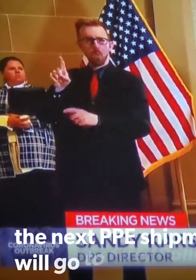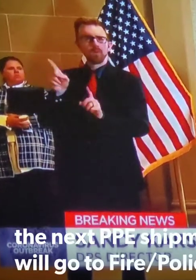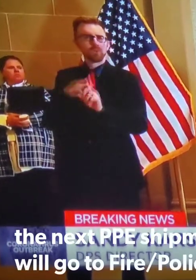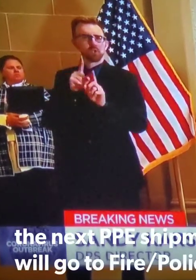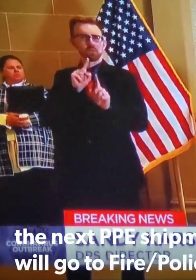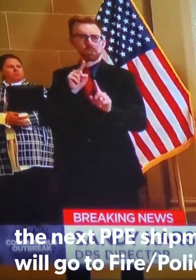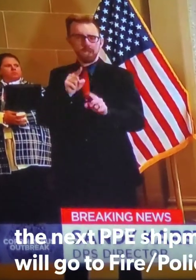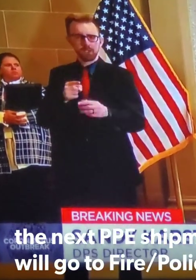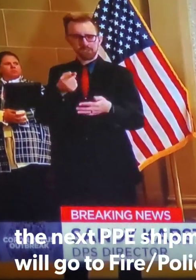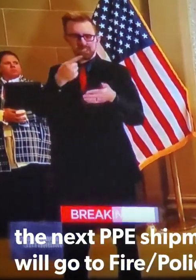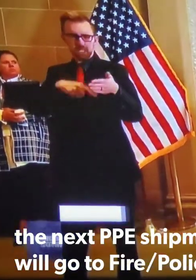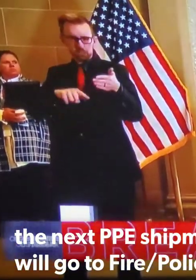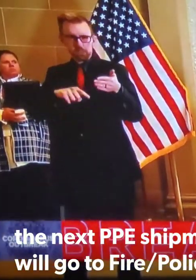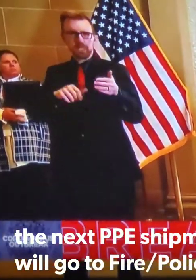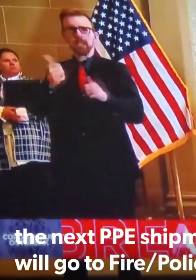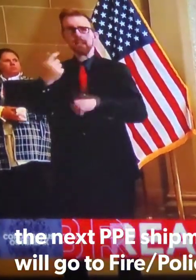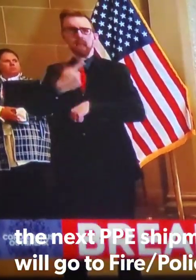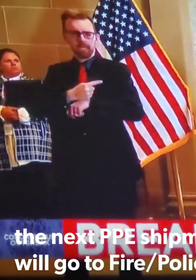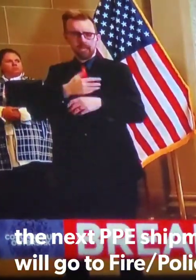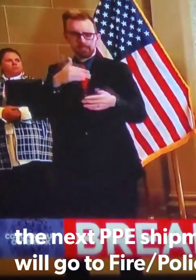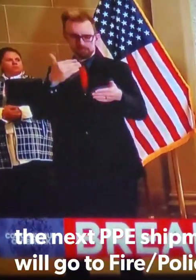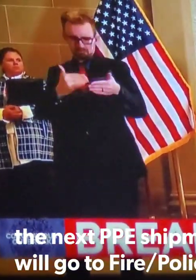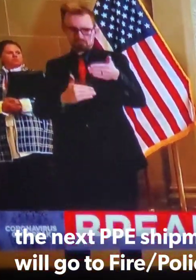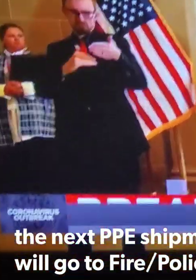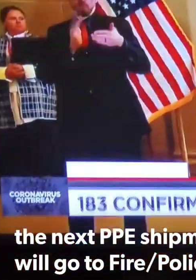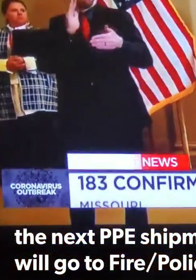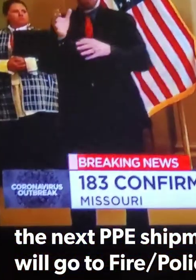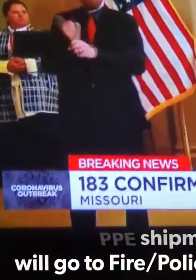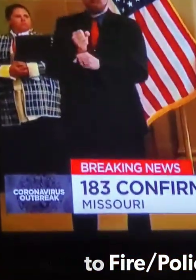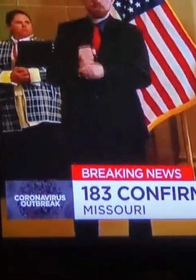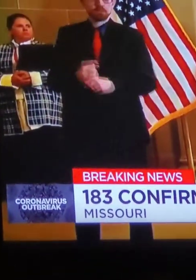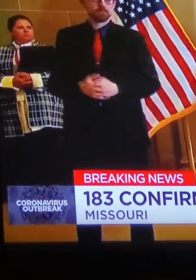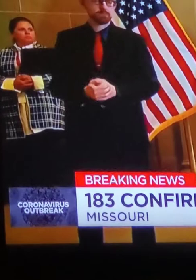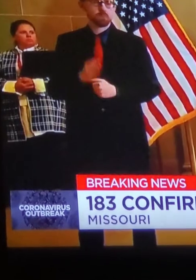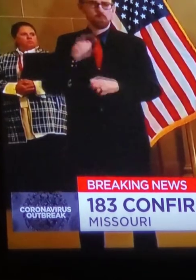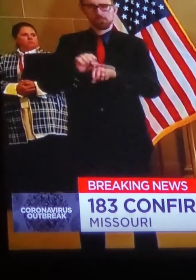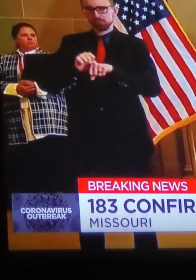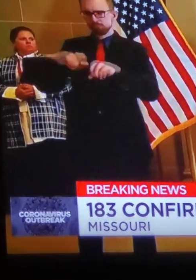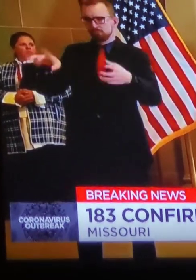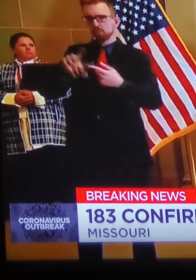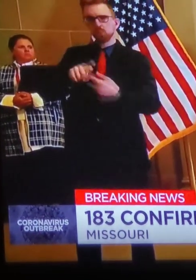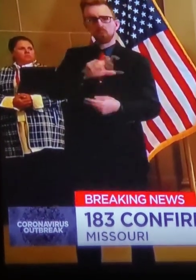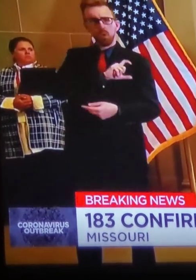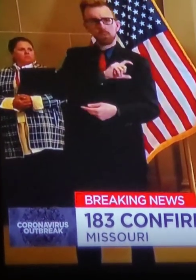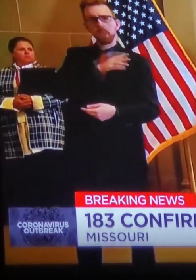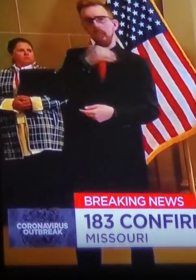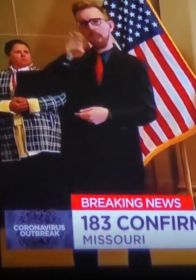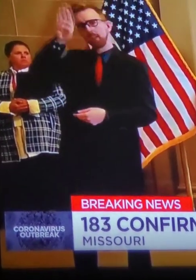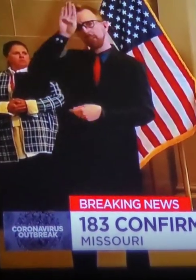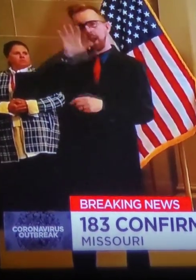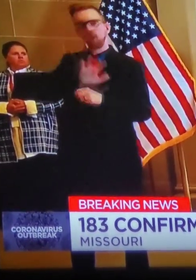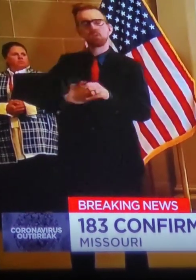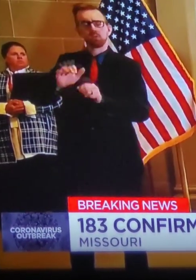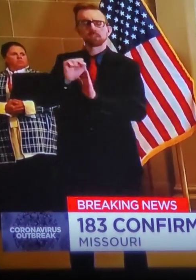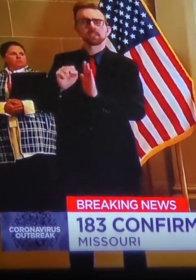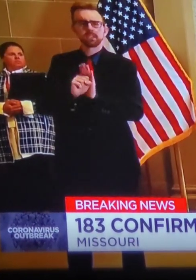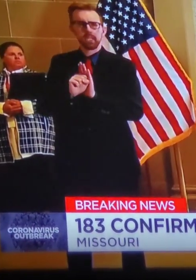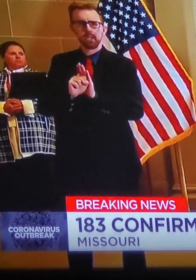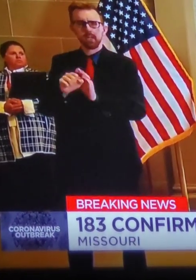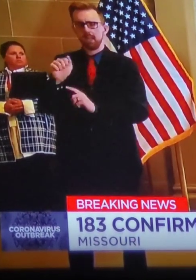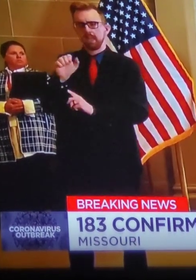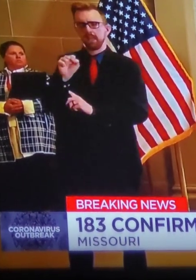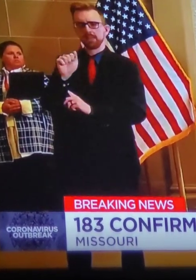Next week to 10 days. It will be shipped to law enforcement and fire safety agencies across the state as soon